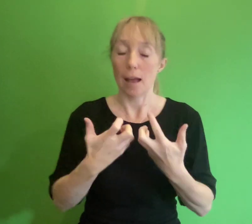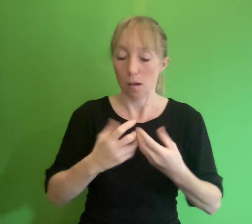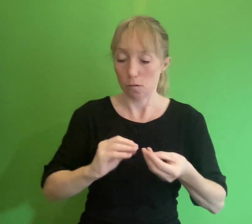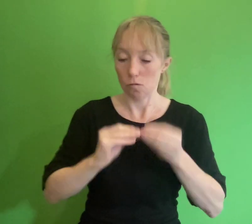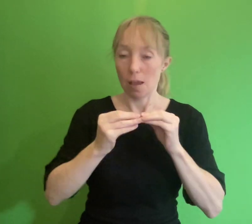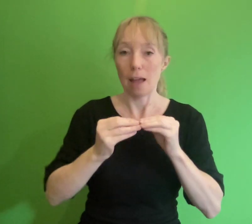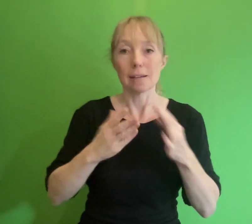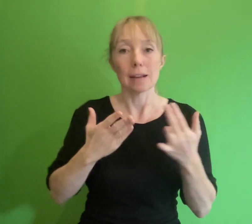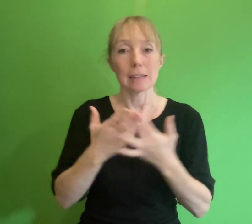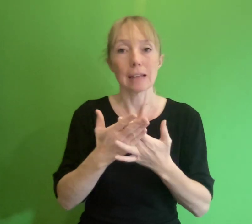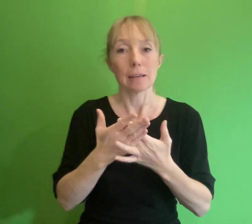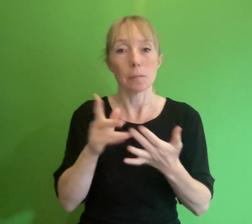group.